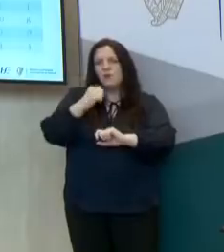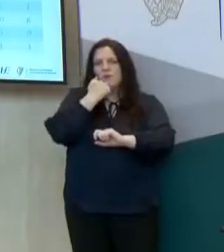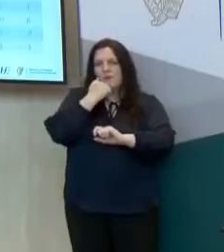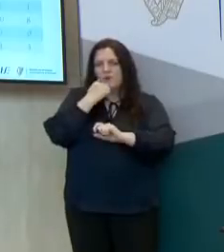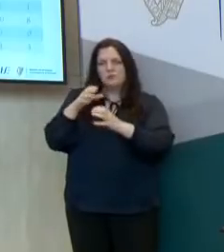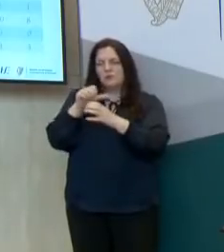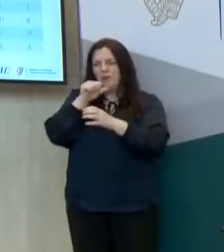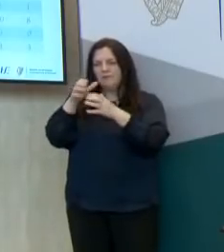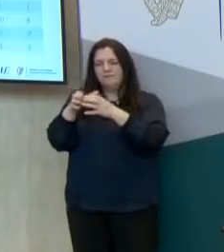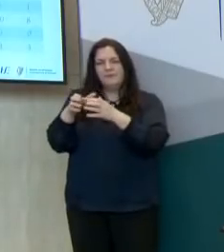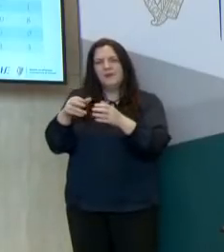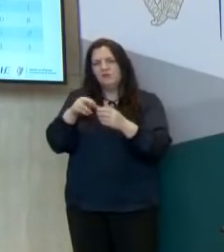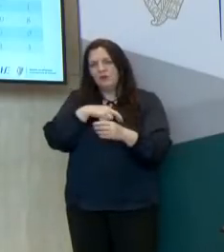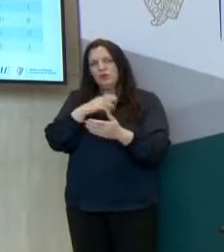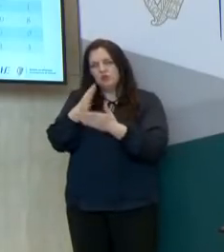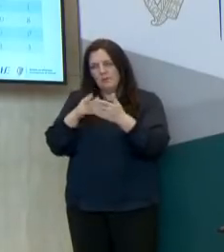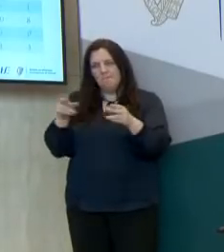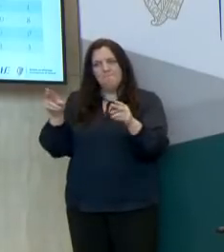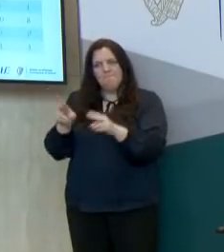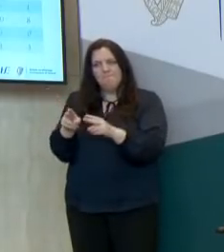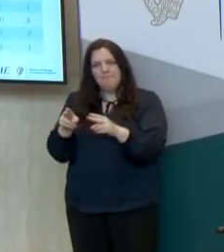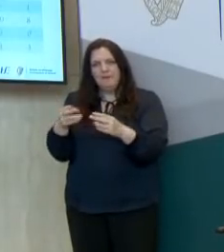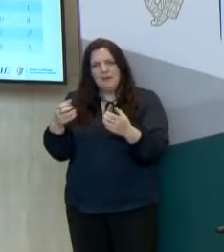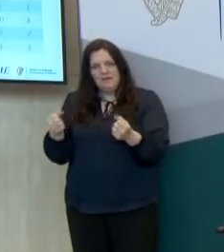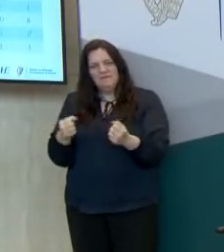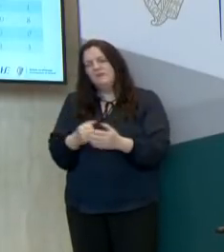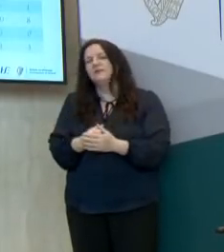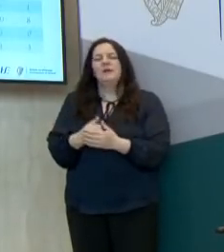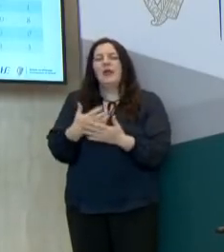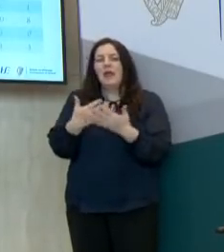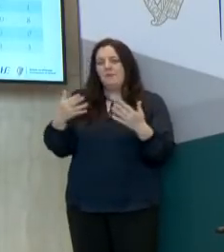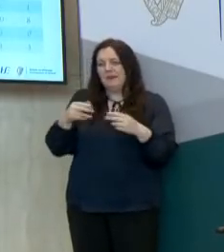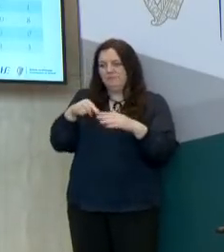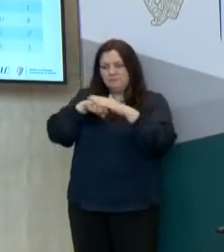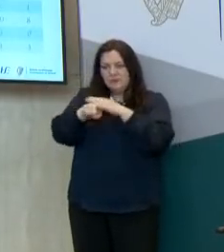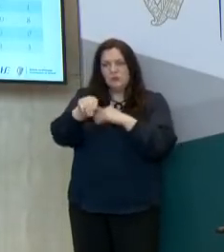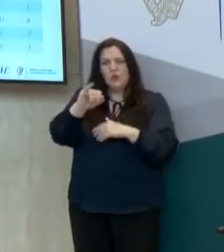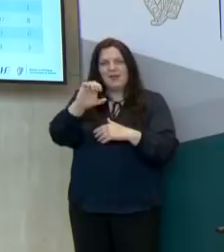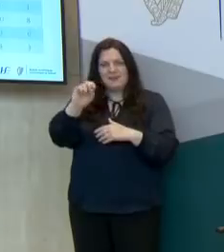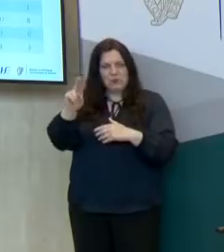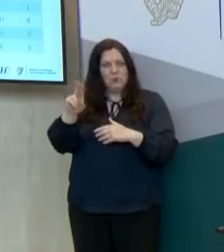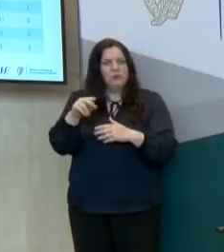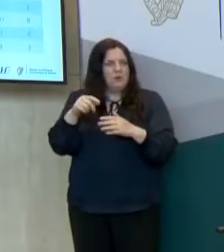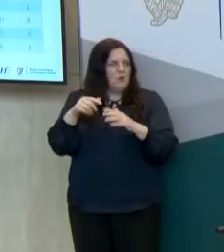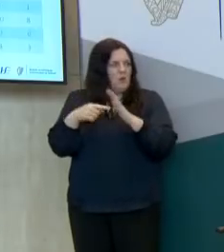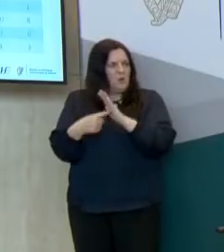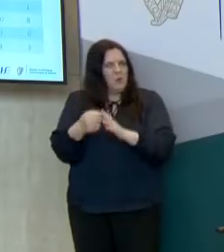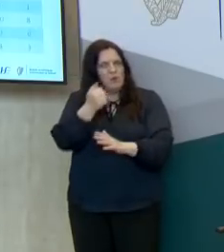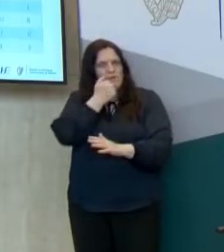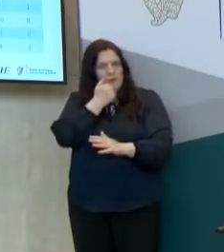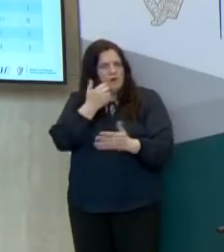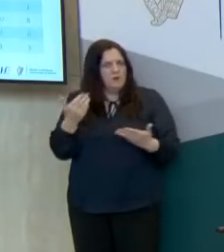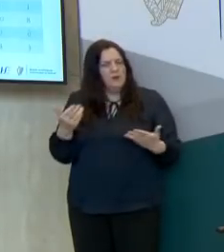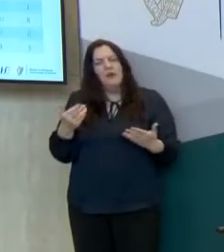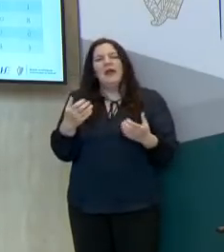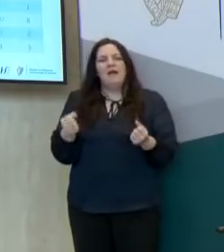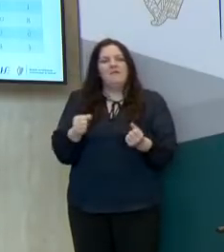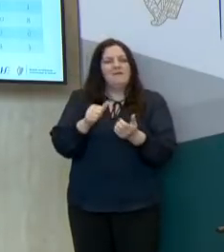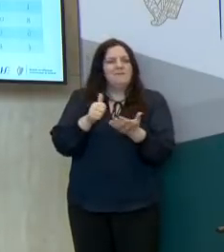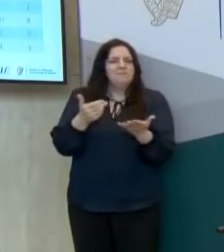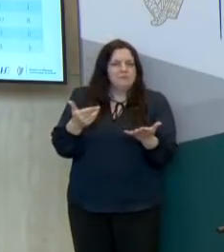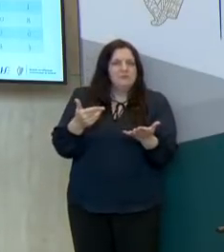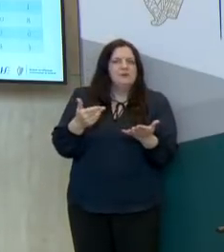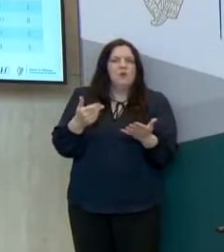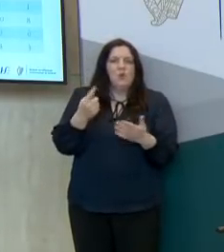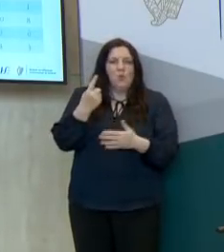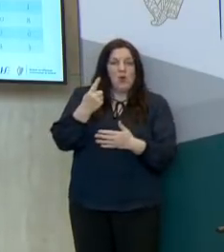or in some cases even declining, and the rate of admission to intensive care remaining low at a level of about